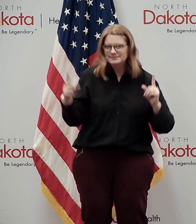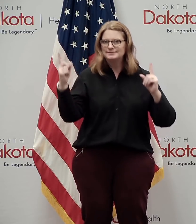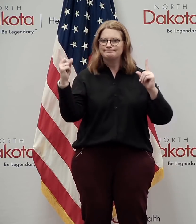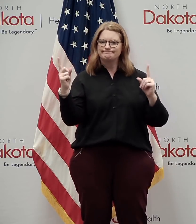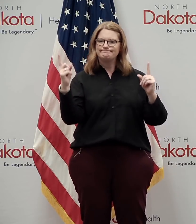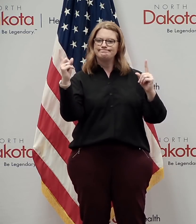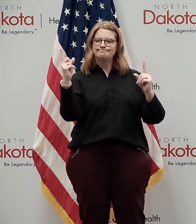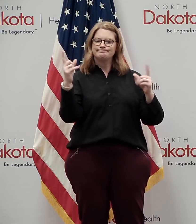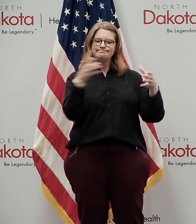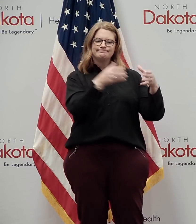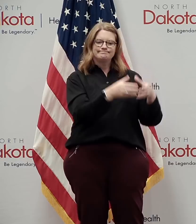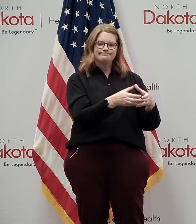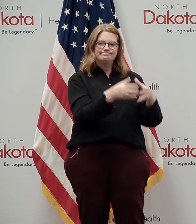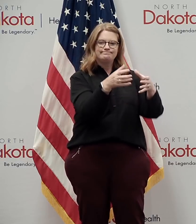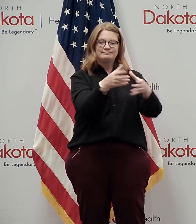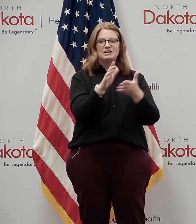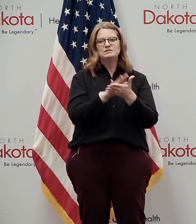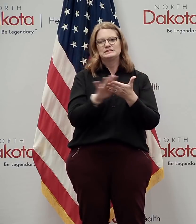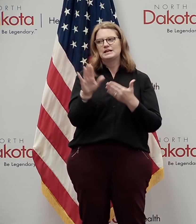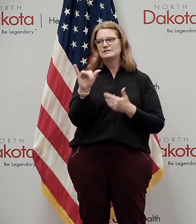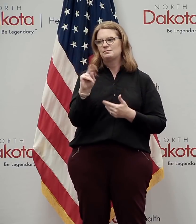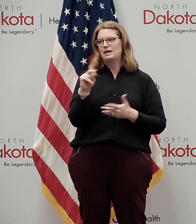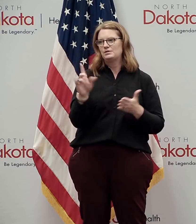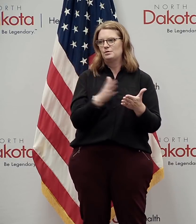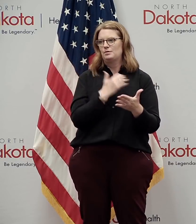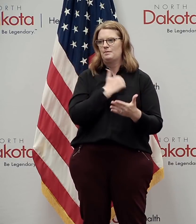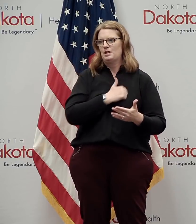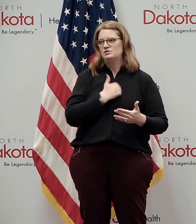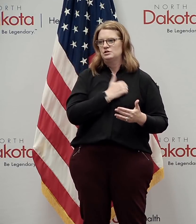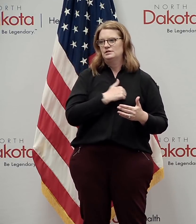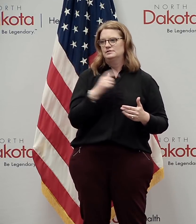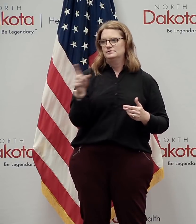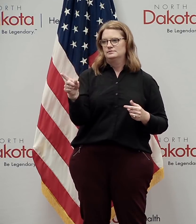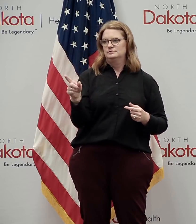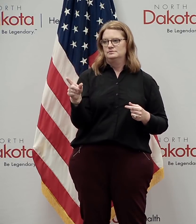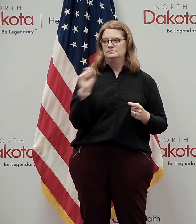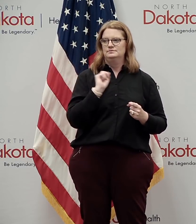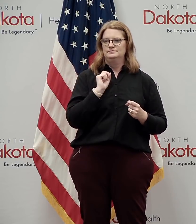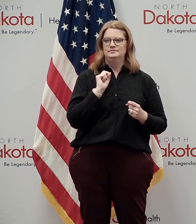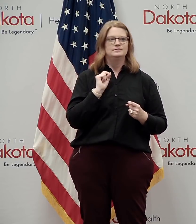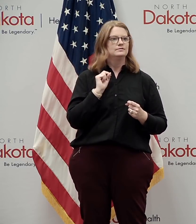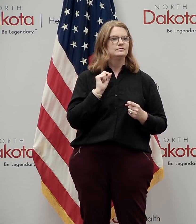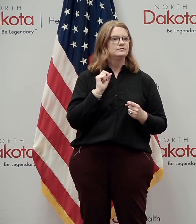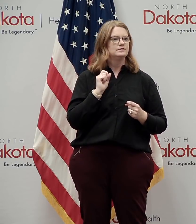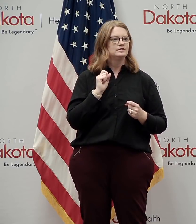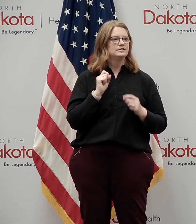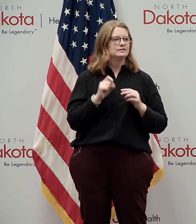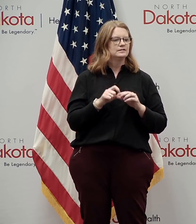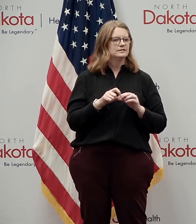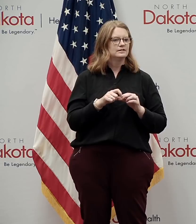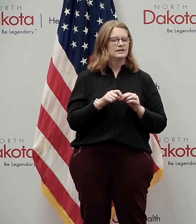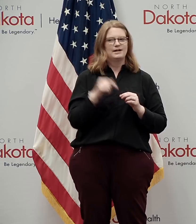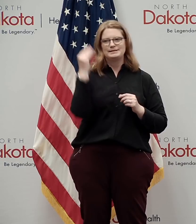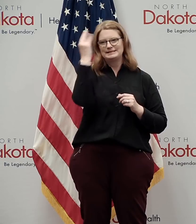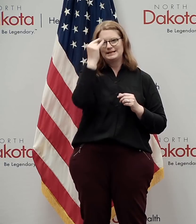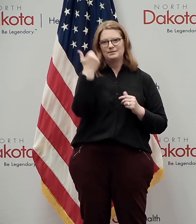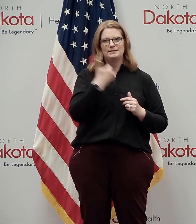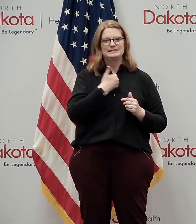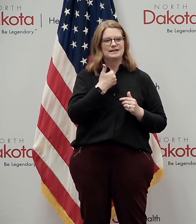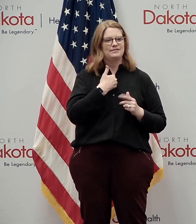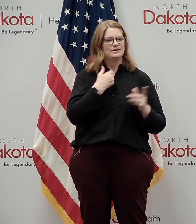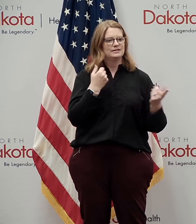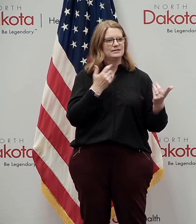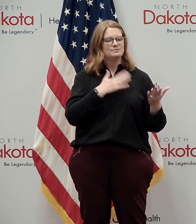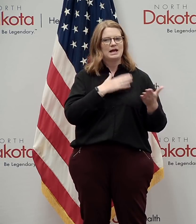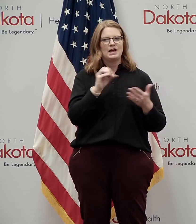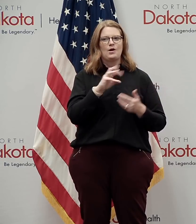nice of the band to apologize. I was just thinking to myself that knowing my own